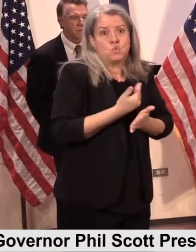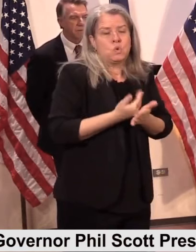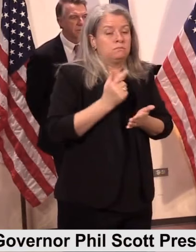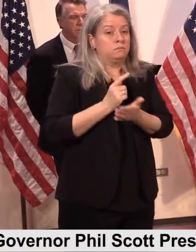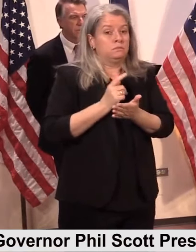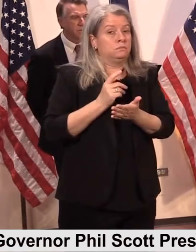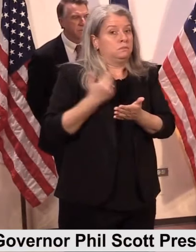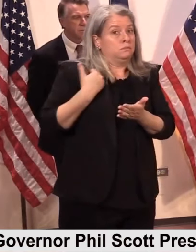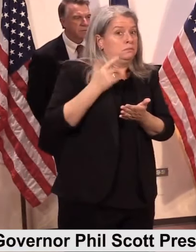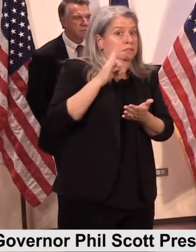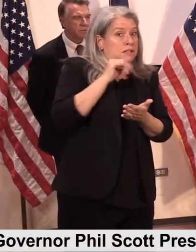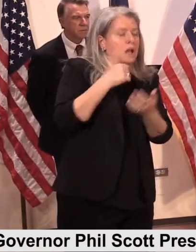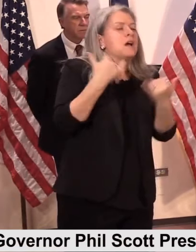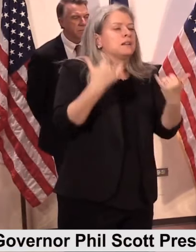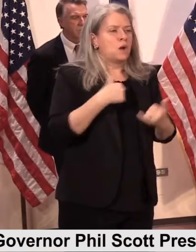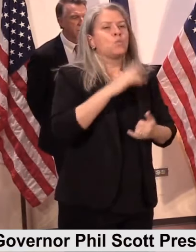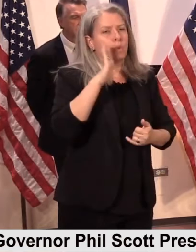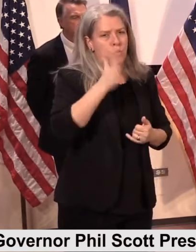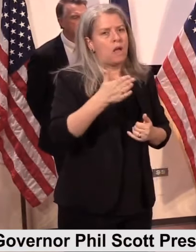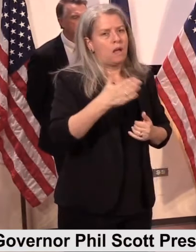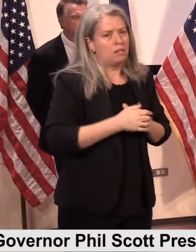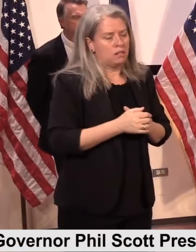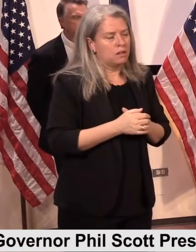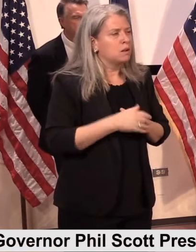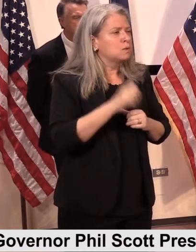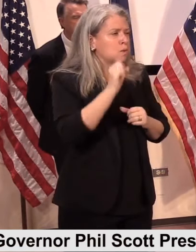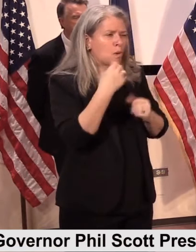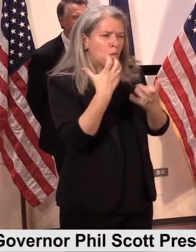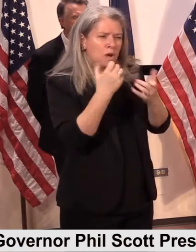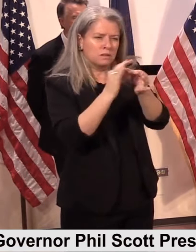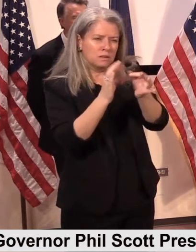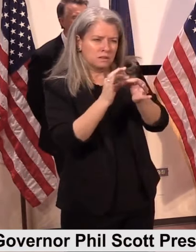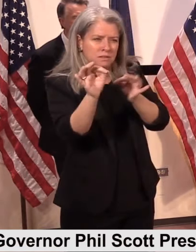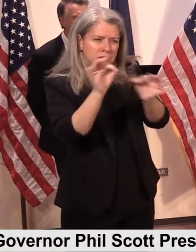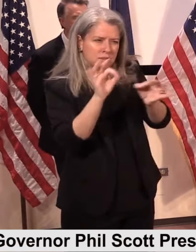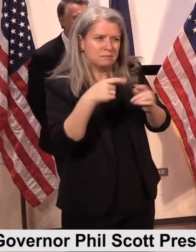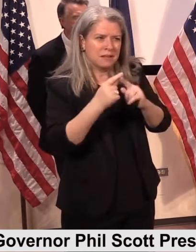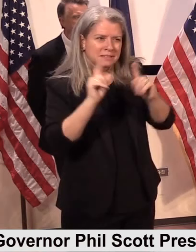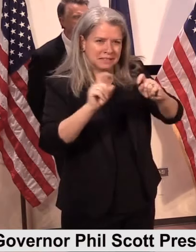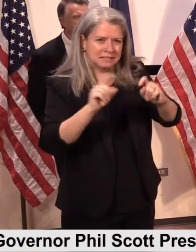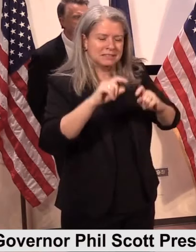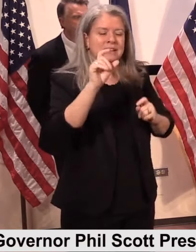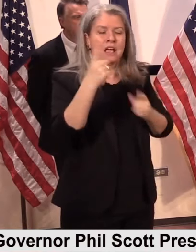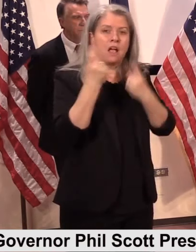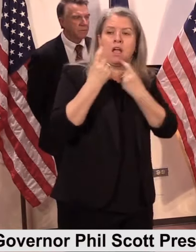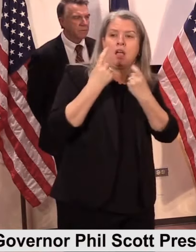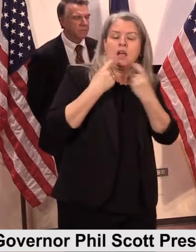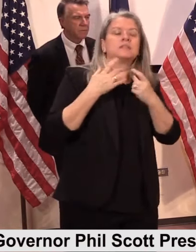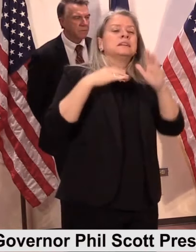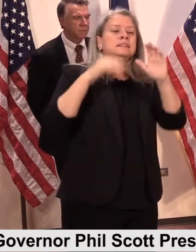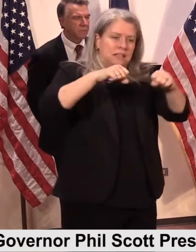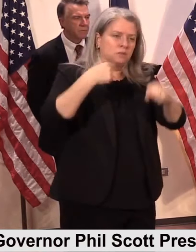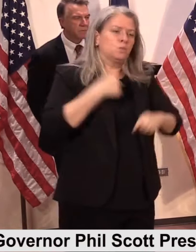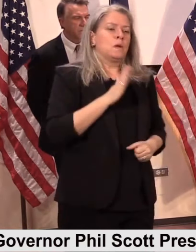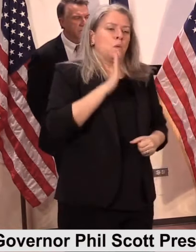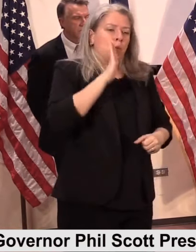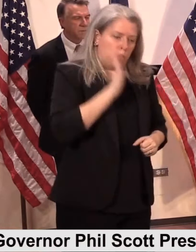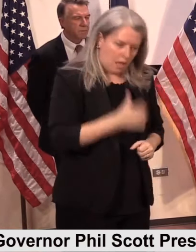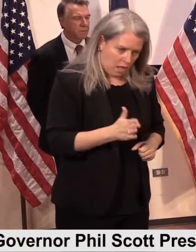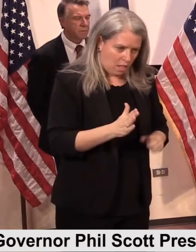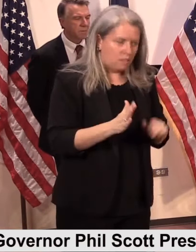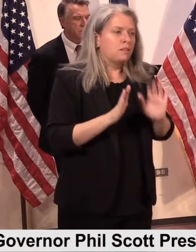from the area. Second I just round to test results talk about that we're waiting up on front right now, and, so thank you. And move forward later today. As I